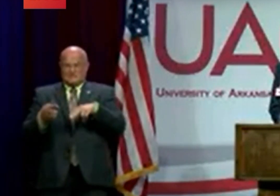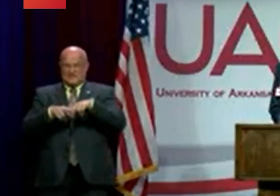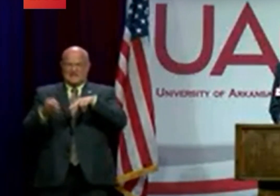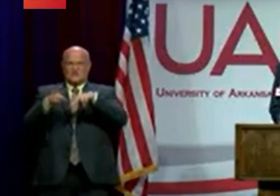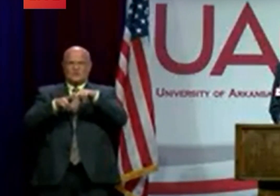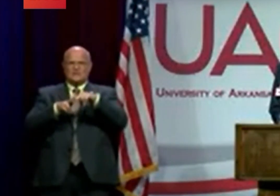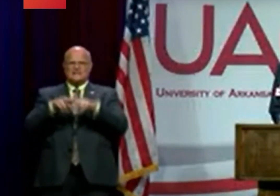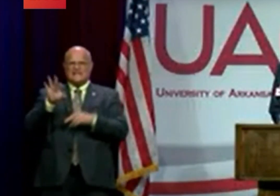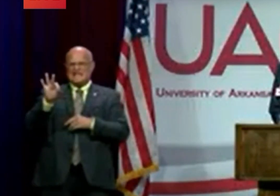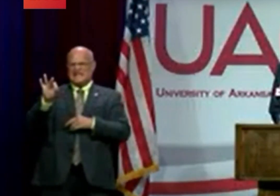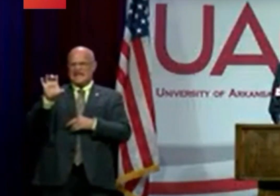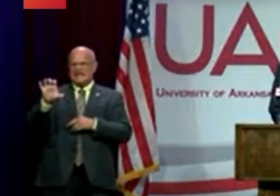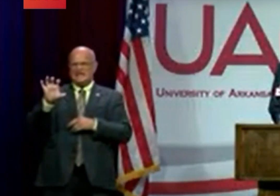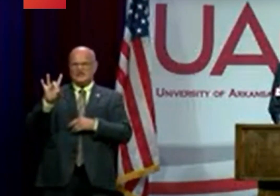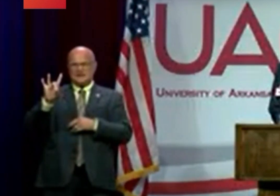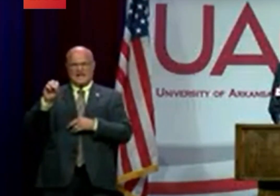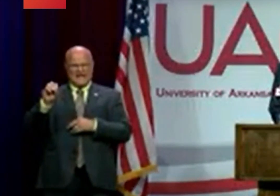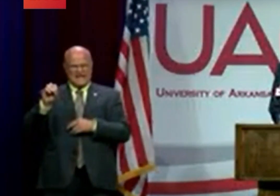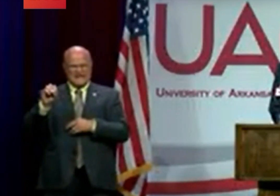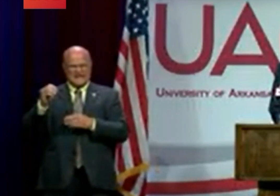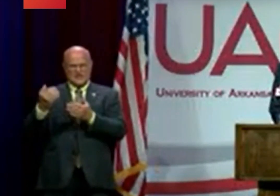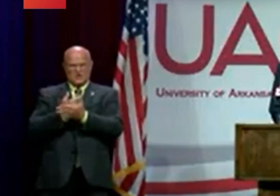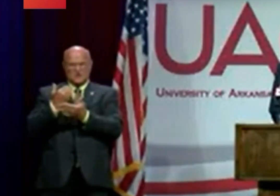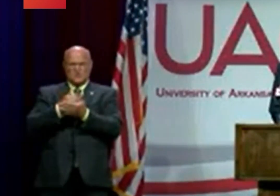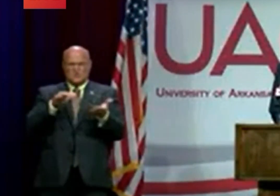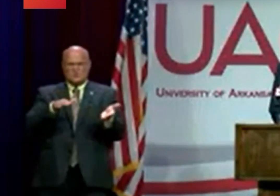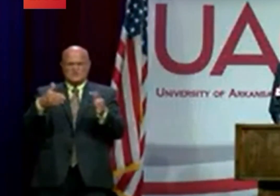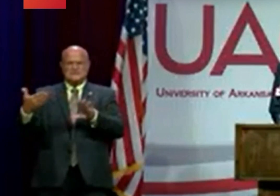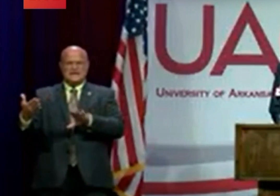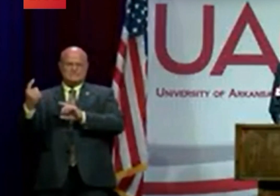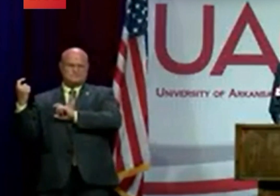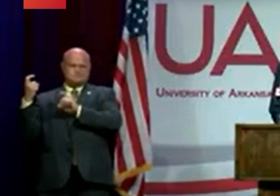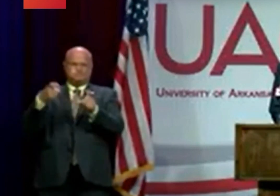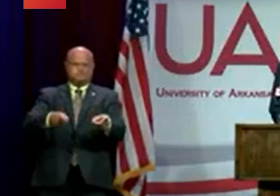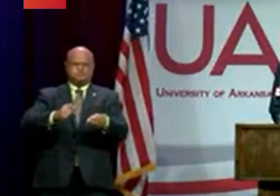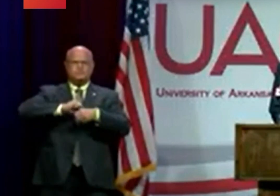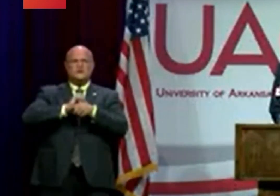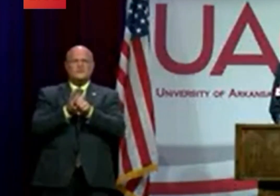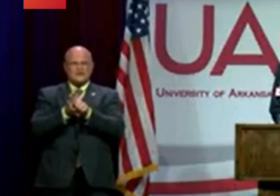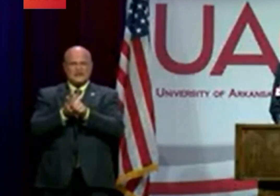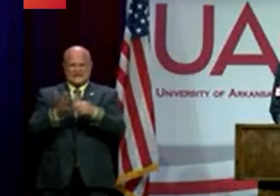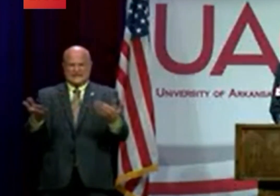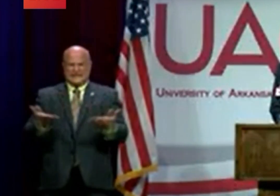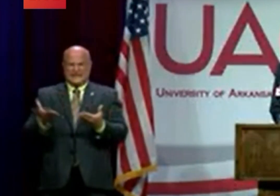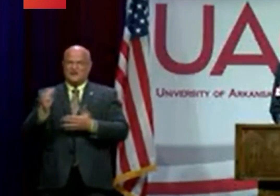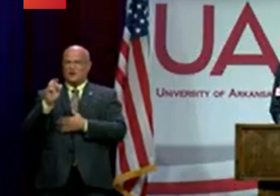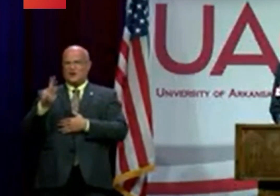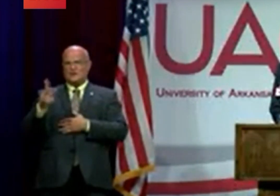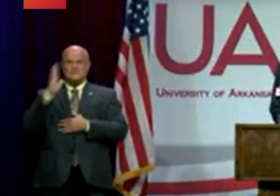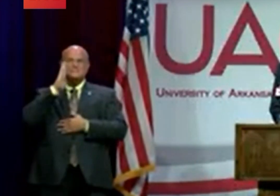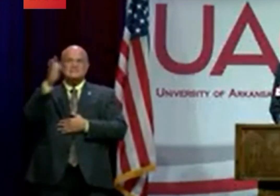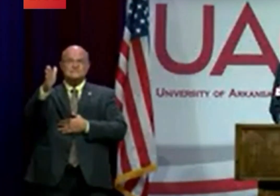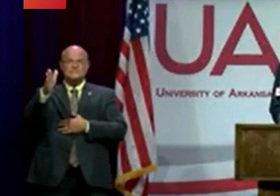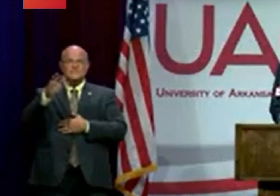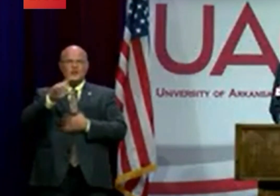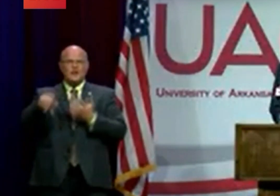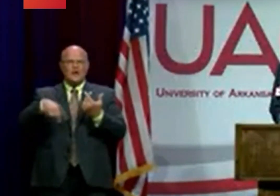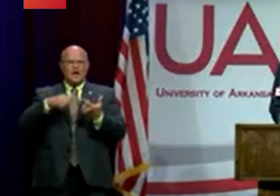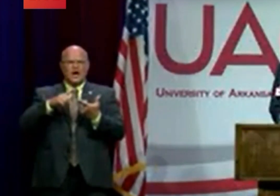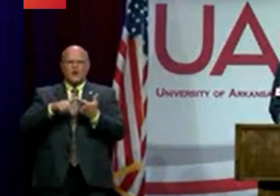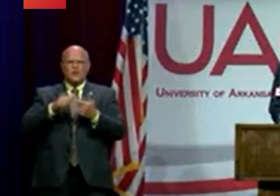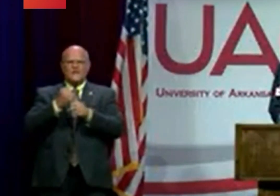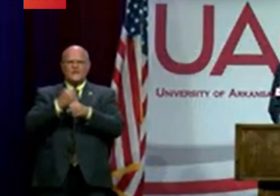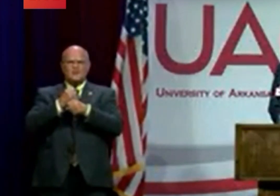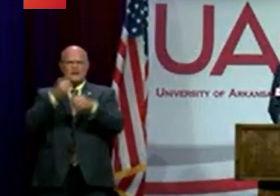of 980 new deaths attributed to COVID-19 here in Arkansas. And whenever they